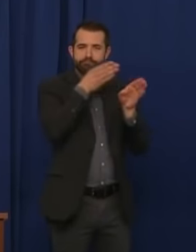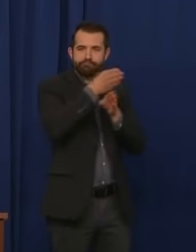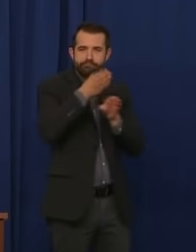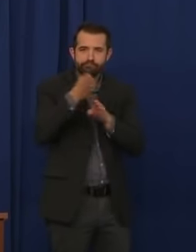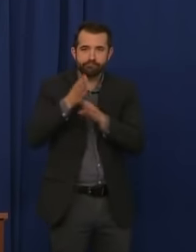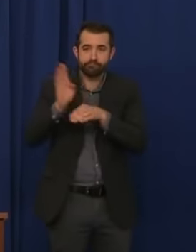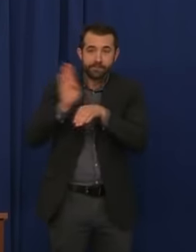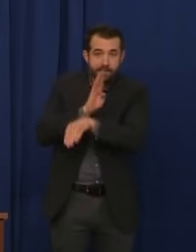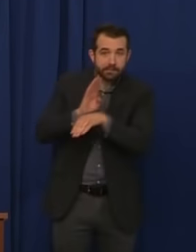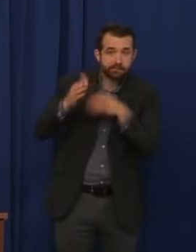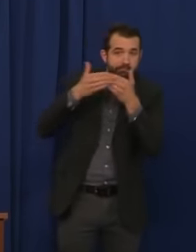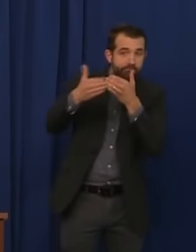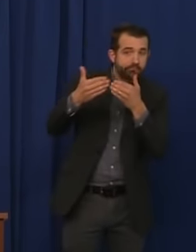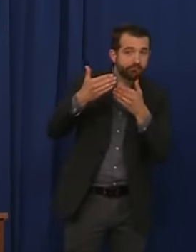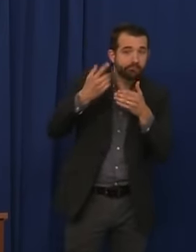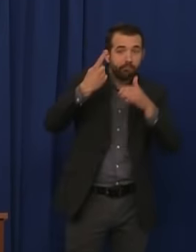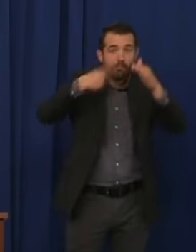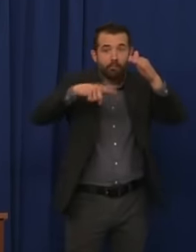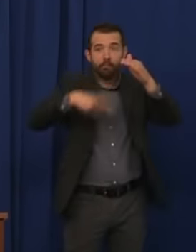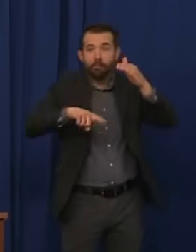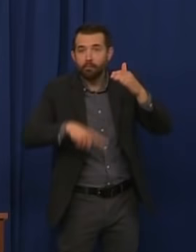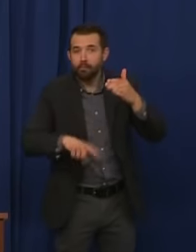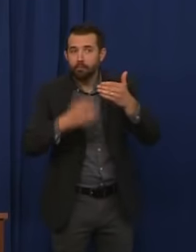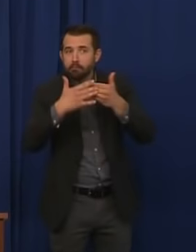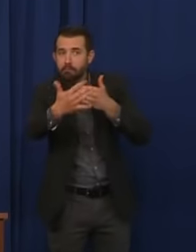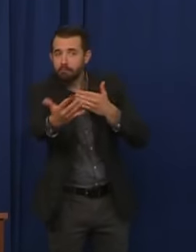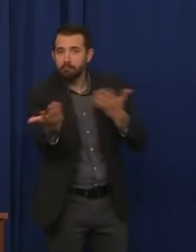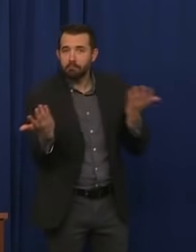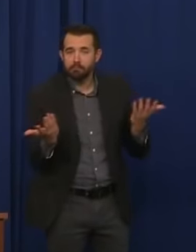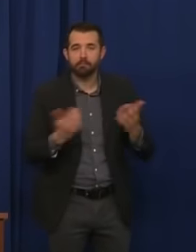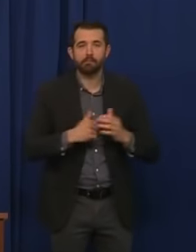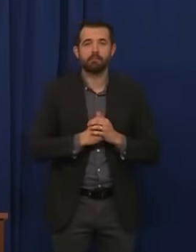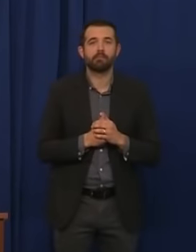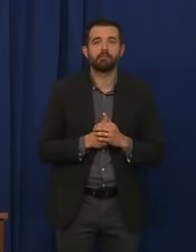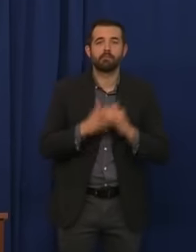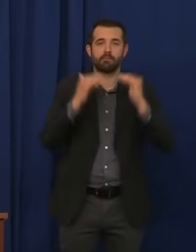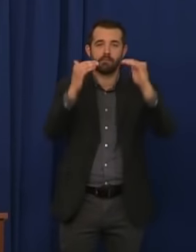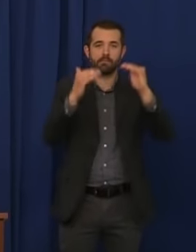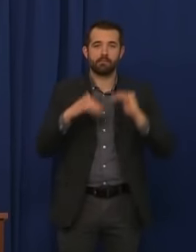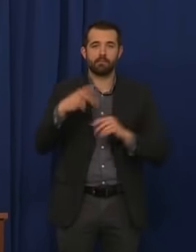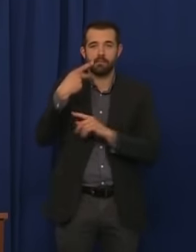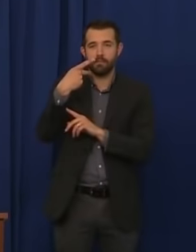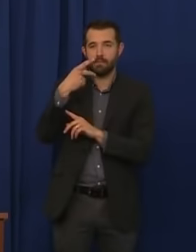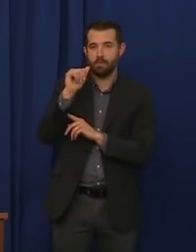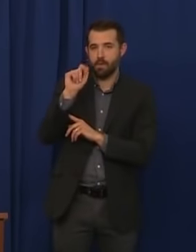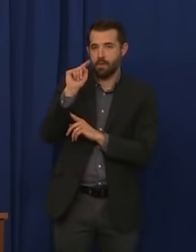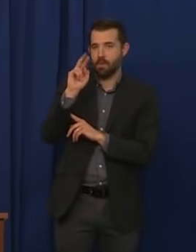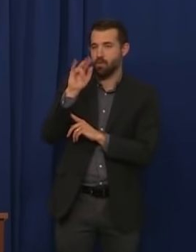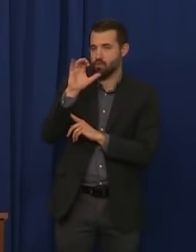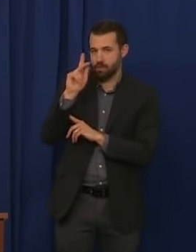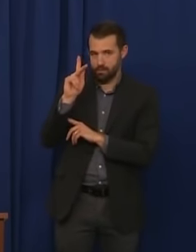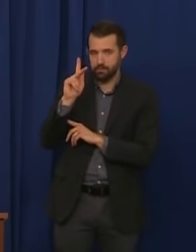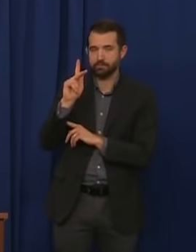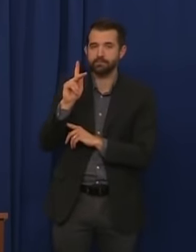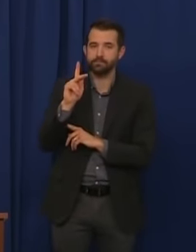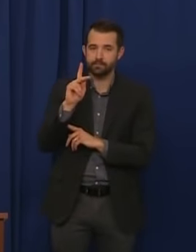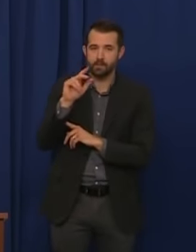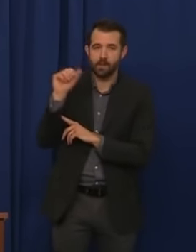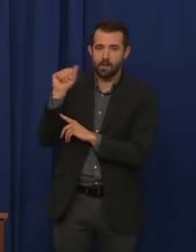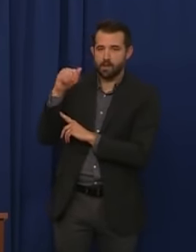months. Thanks, Dustin. We'll turn next to Patrick Whittle from the AP. Go ahead, Patrick.